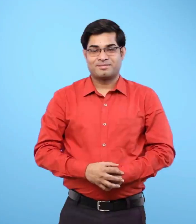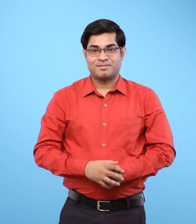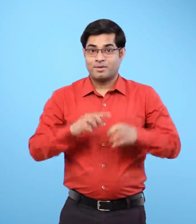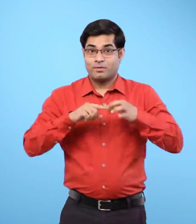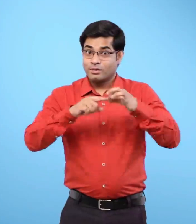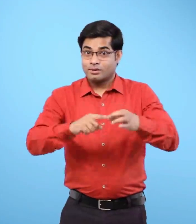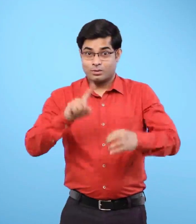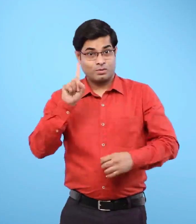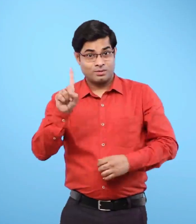Question 1.